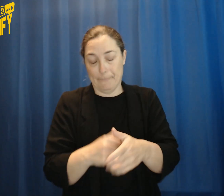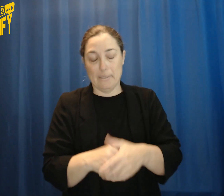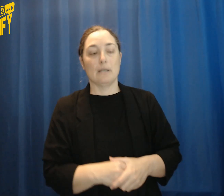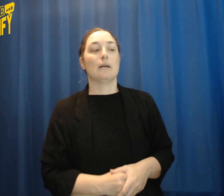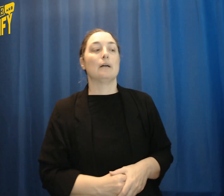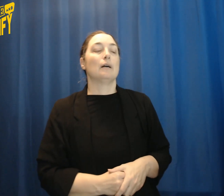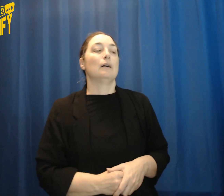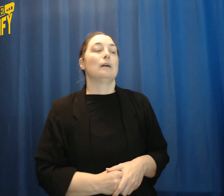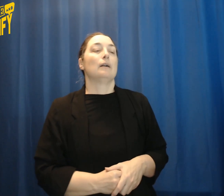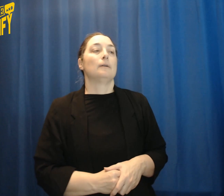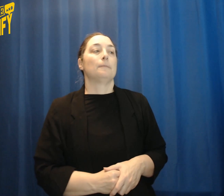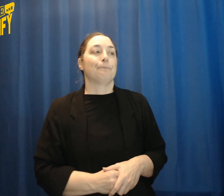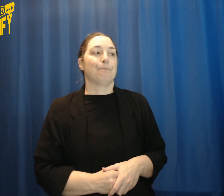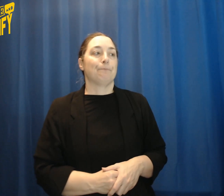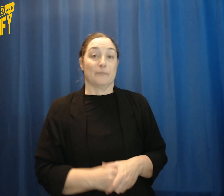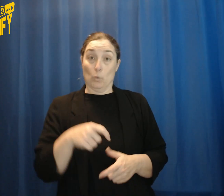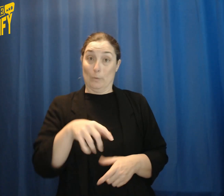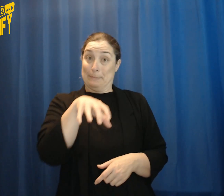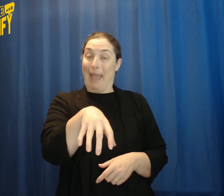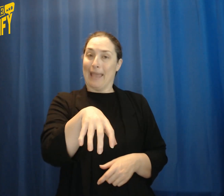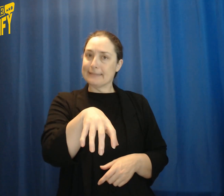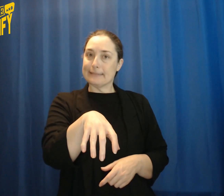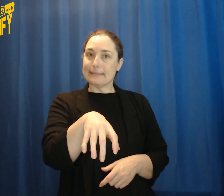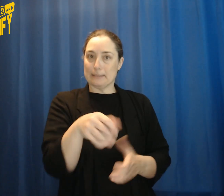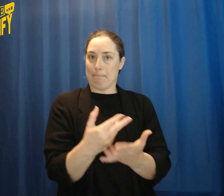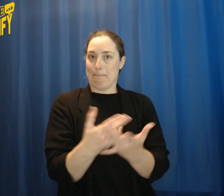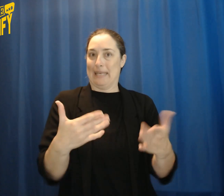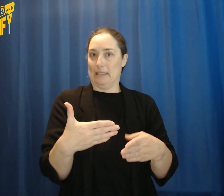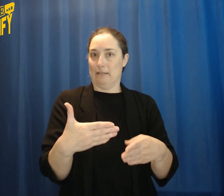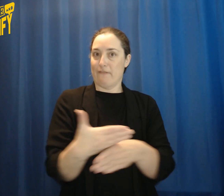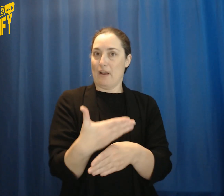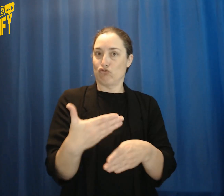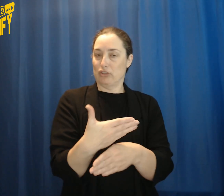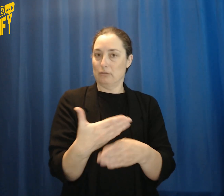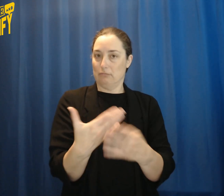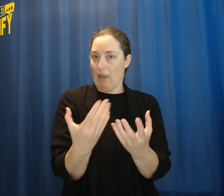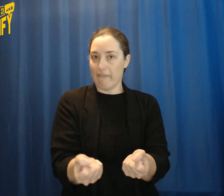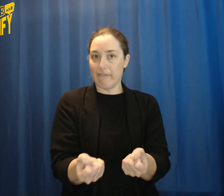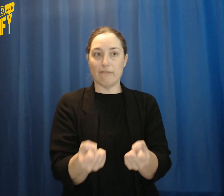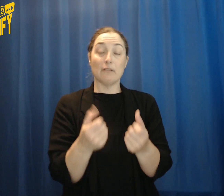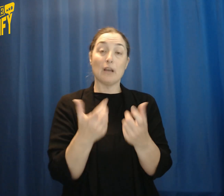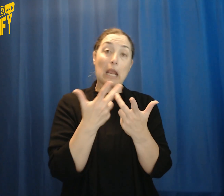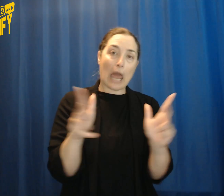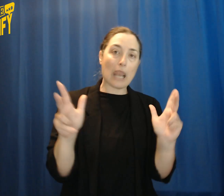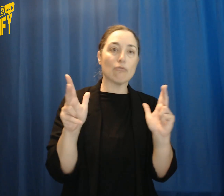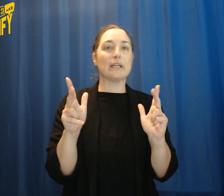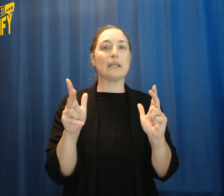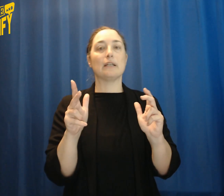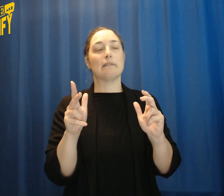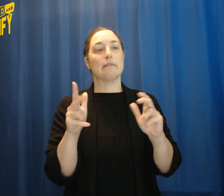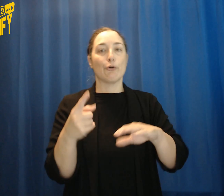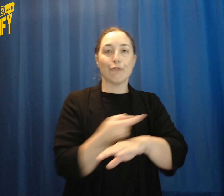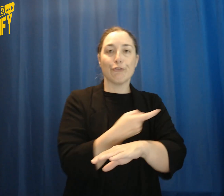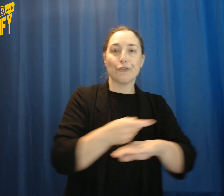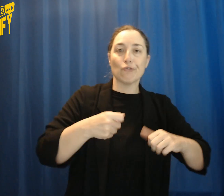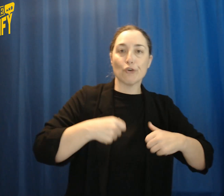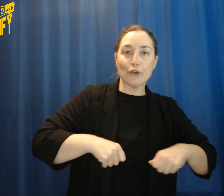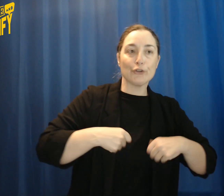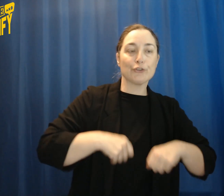was a multifunctional space, and that was always the intention. So it could be used as a gallery, a rehearsal space, a yoga